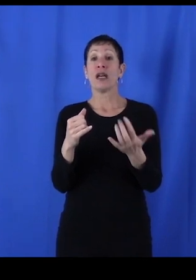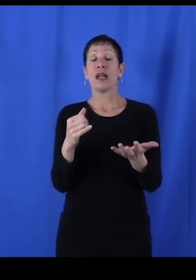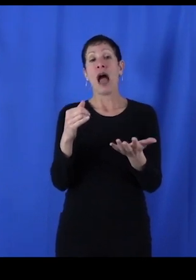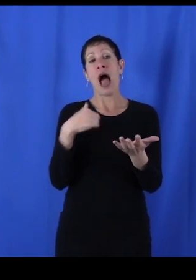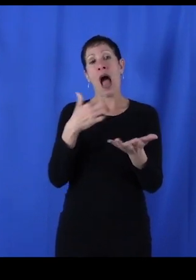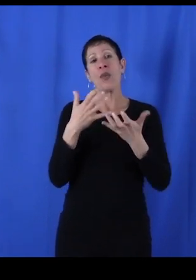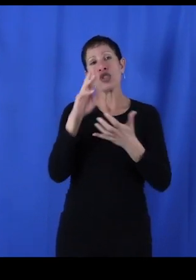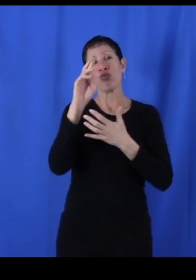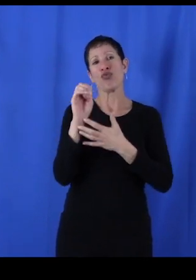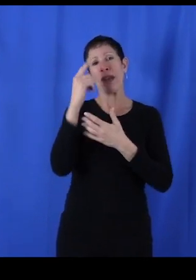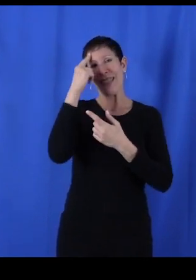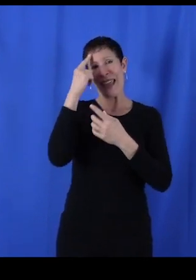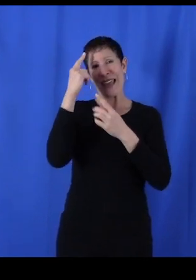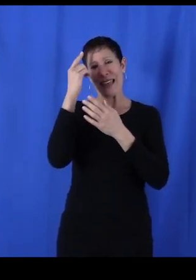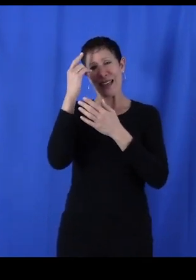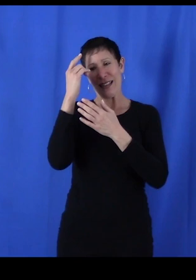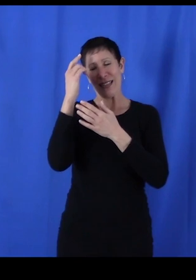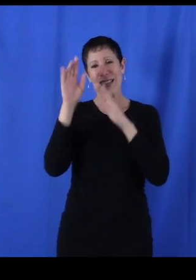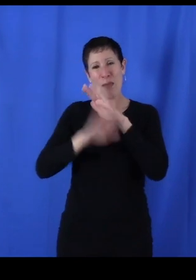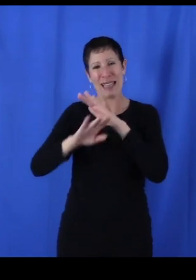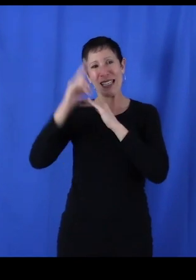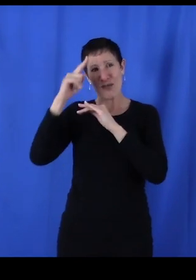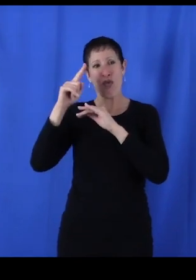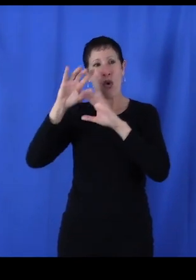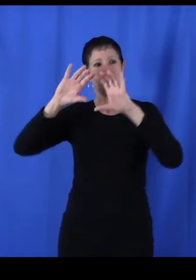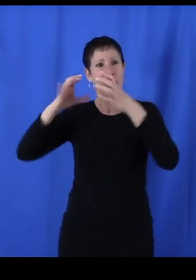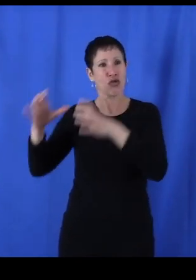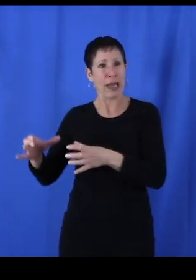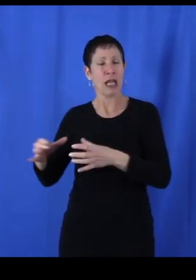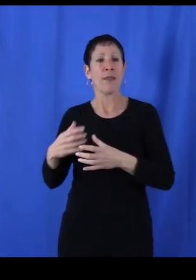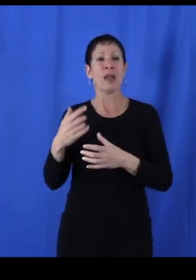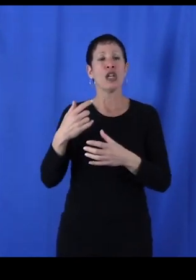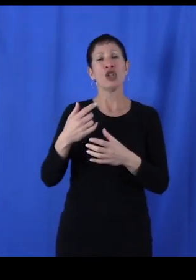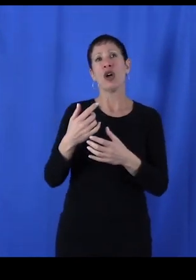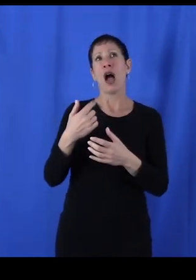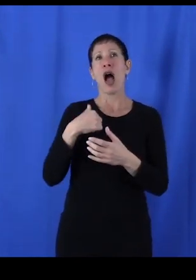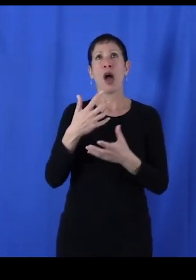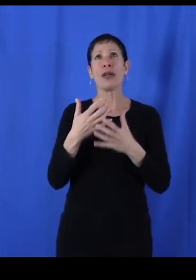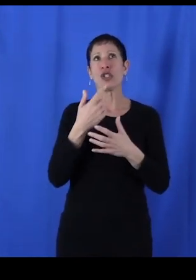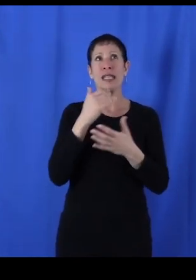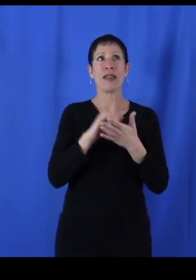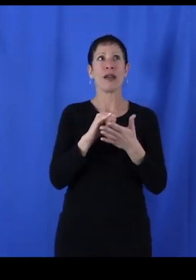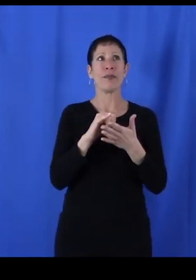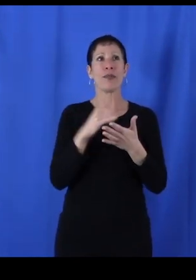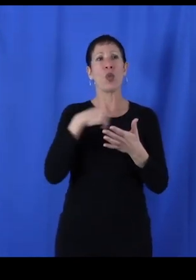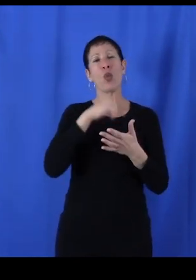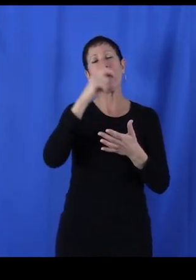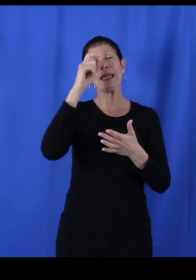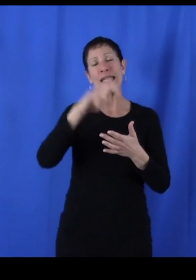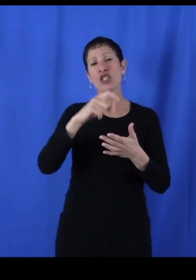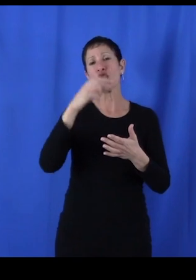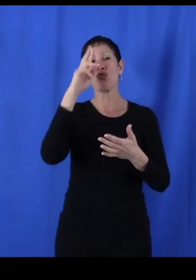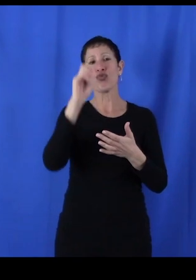rethink some of the bases for this clustering, right? To say that we need to rethink the basis